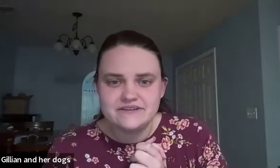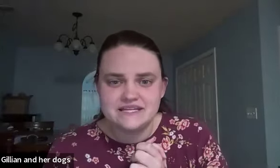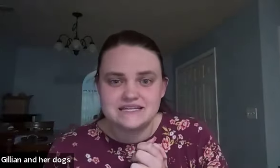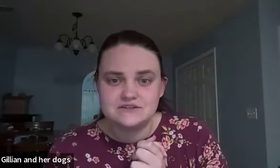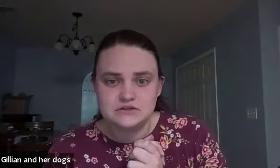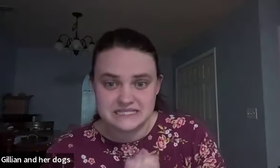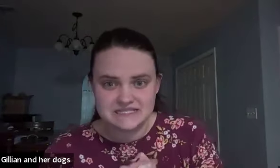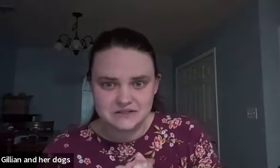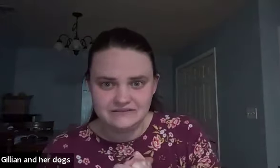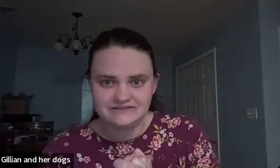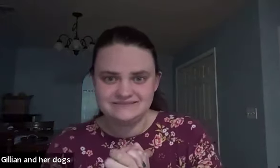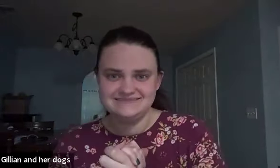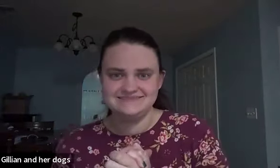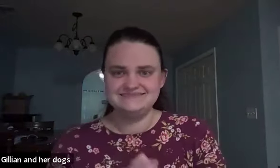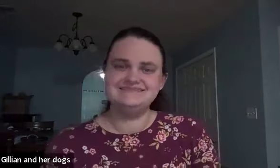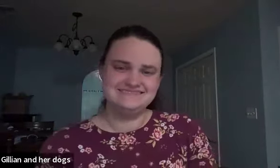have is Crystal.